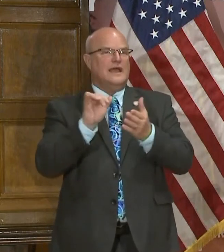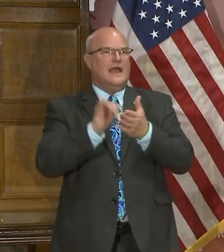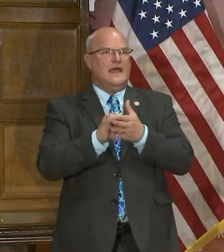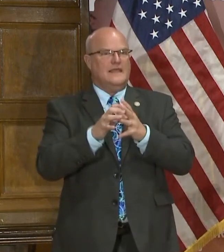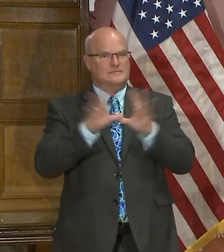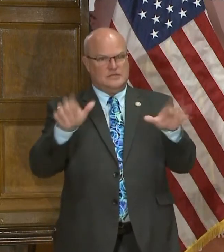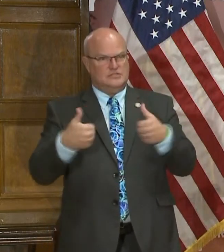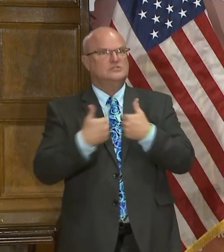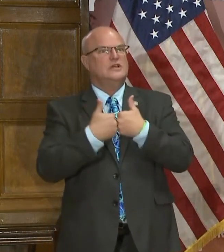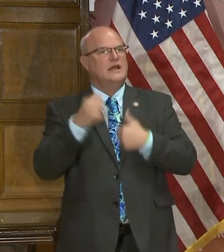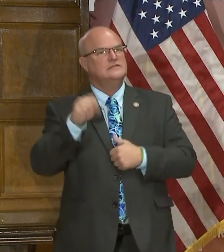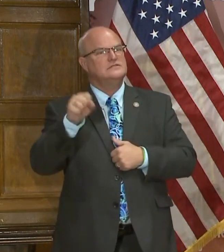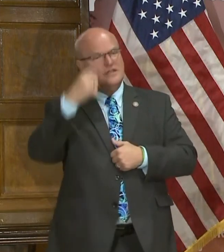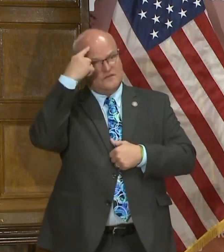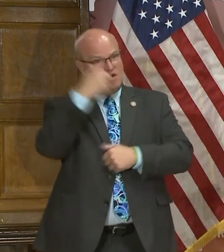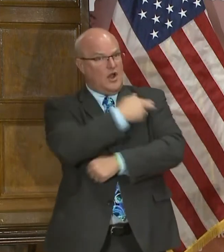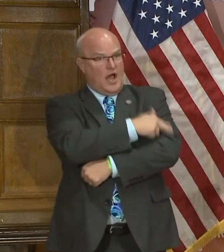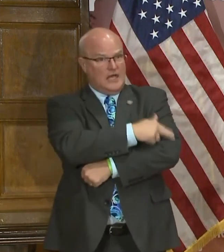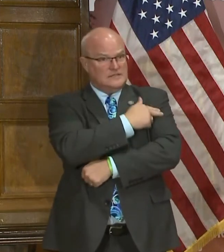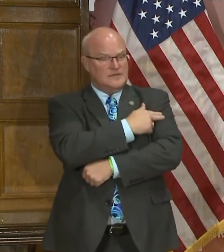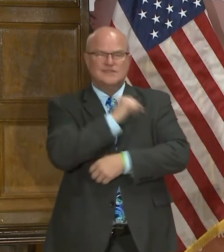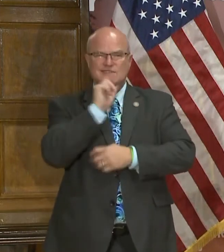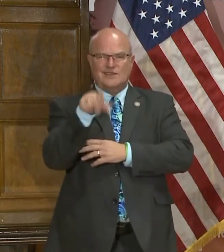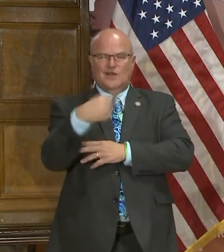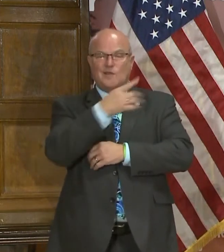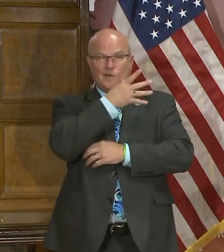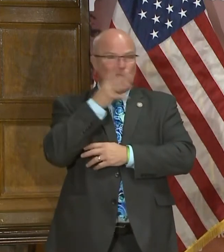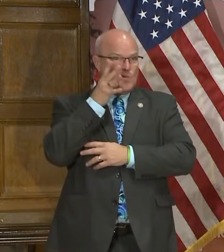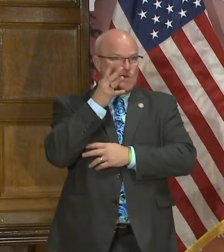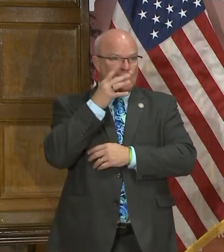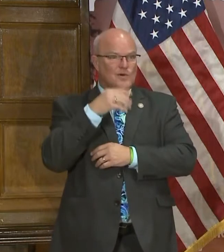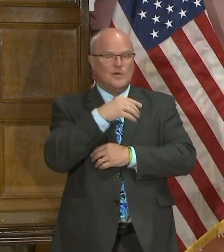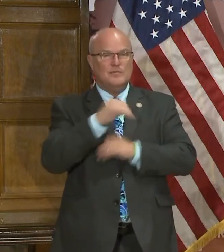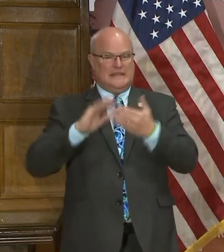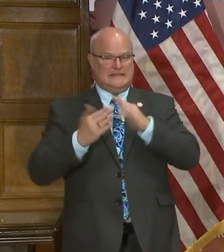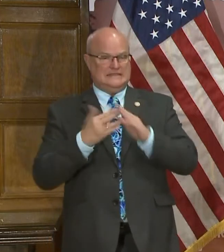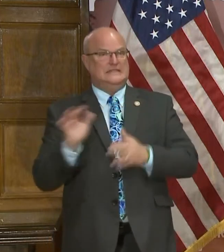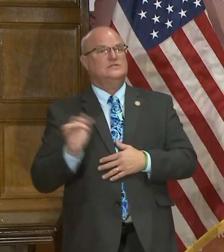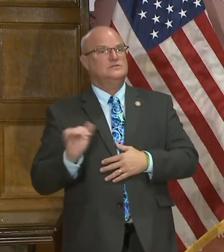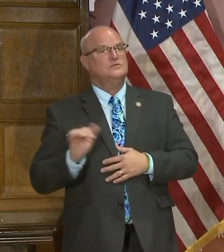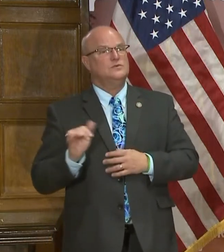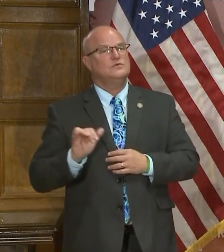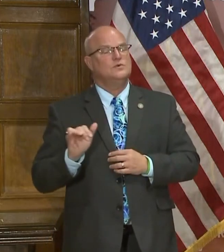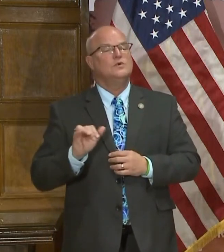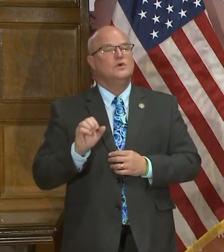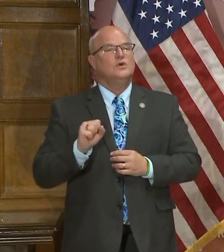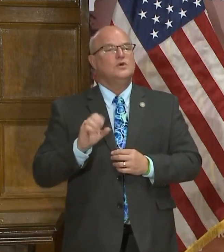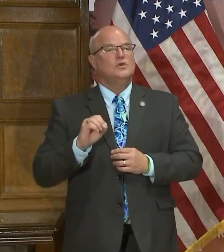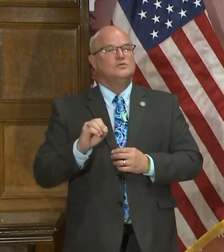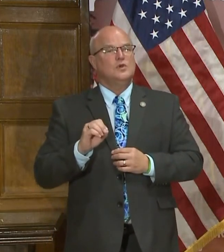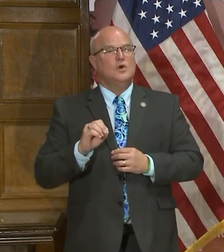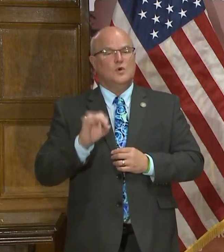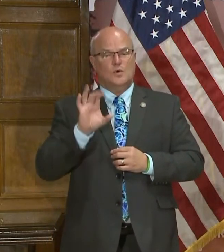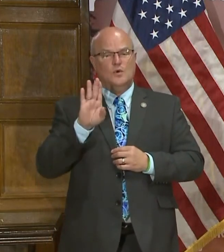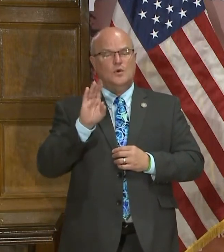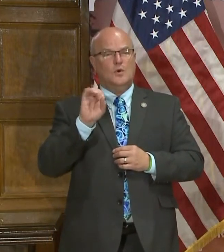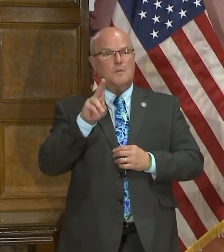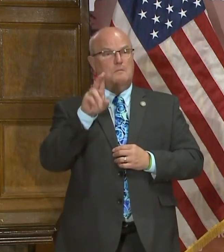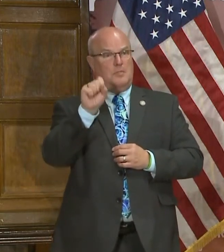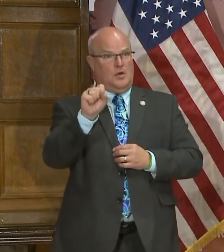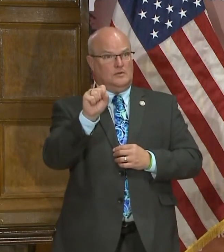very much a challenge for our hospitals, not just rural, but urban as well. And, bonuses are